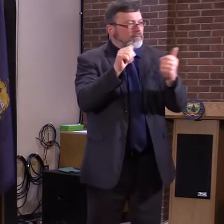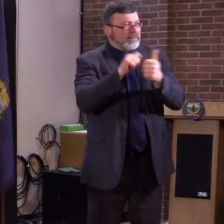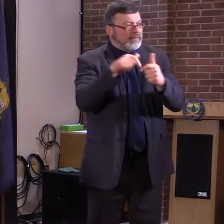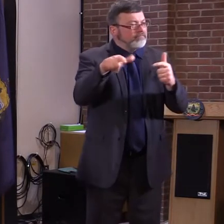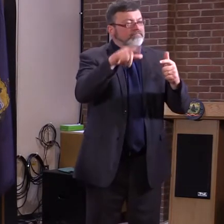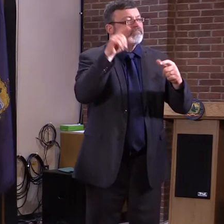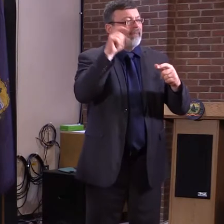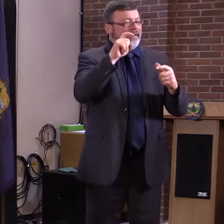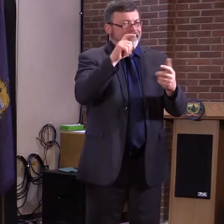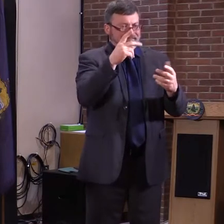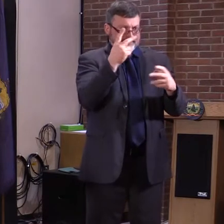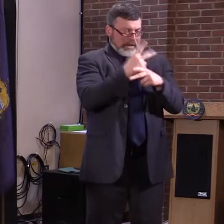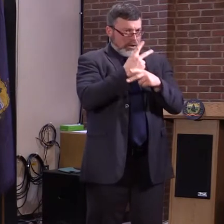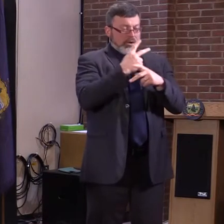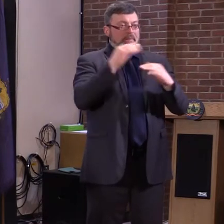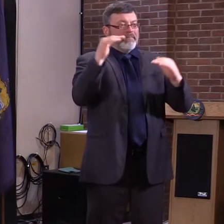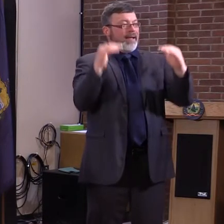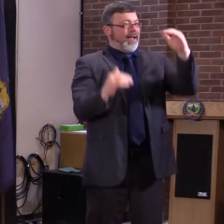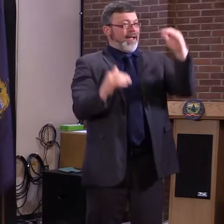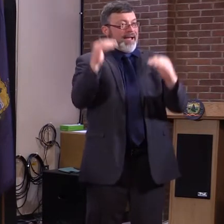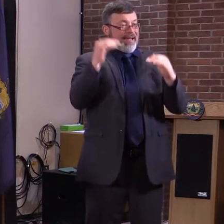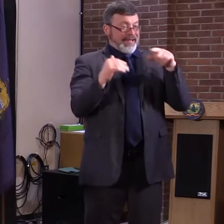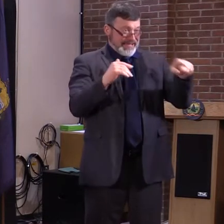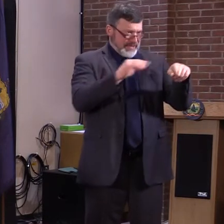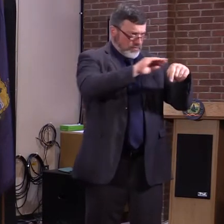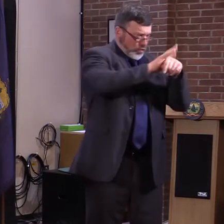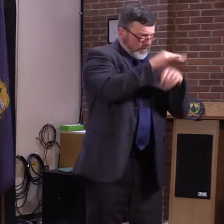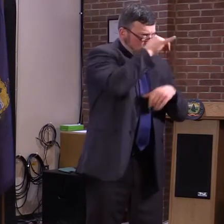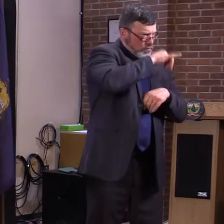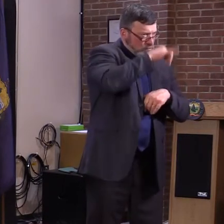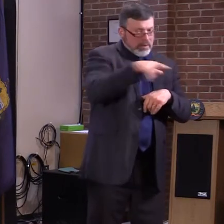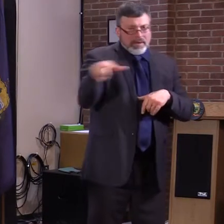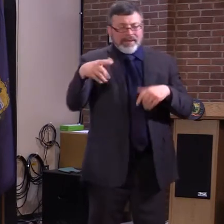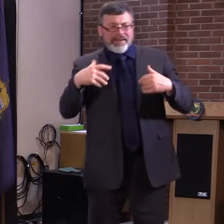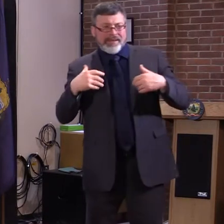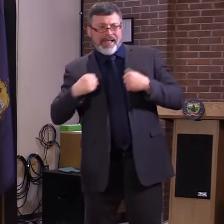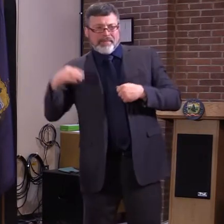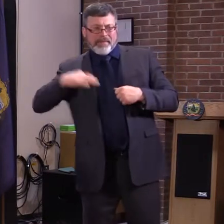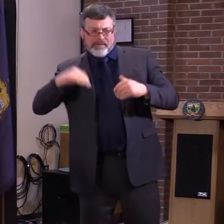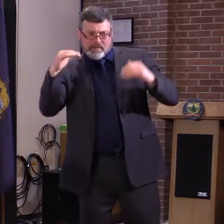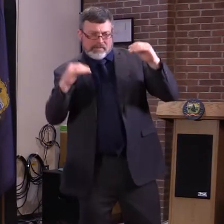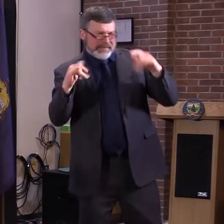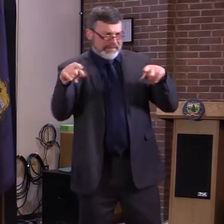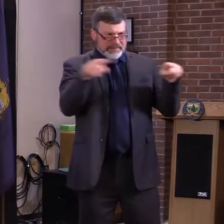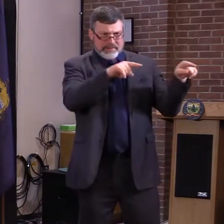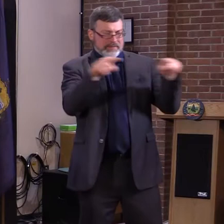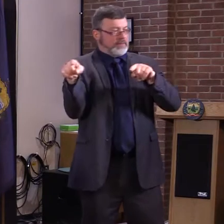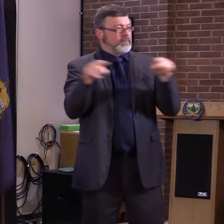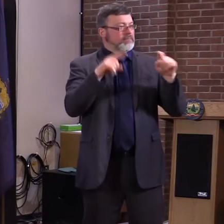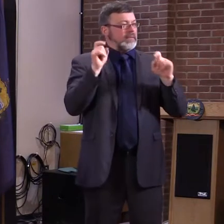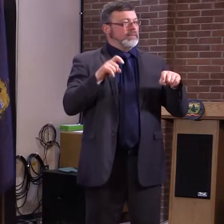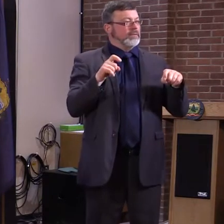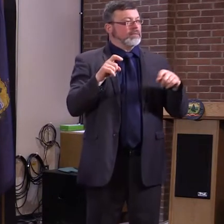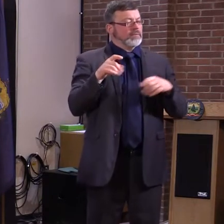impacts of the pandemic. Vermonters' mental health will be a front and center as we turn to recovery.